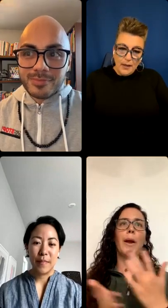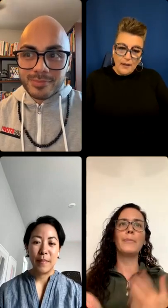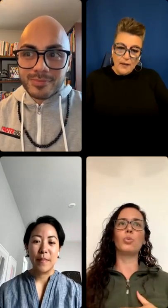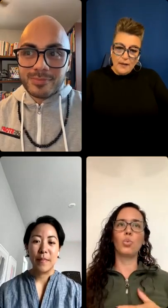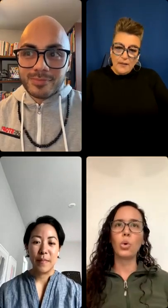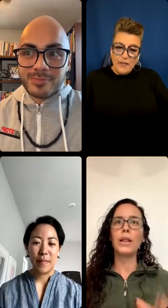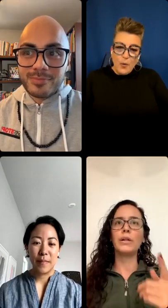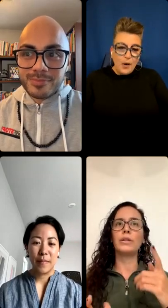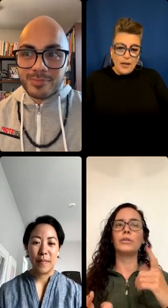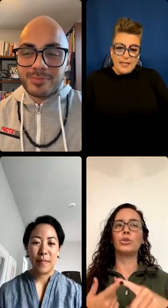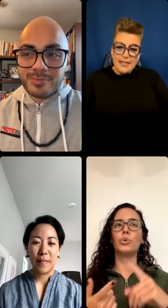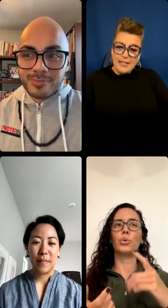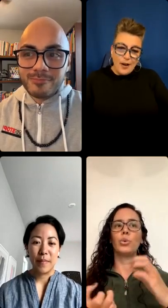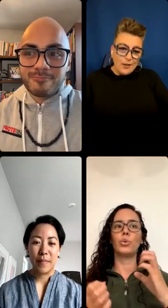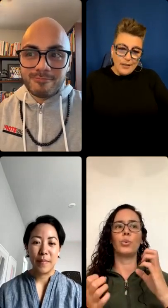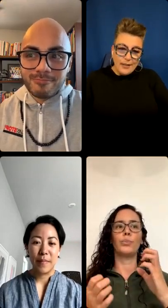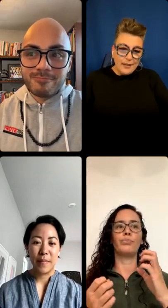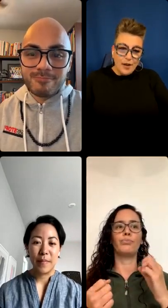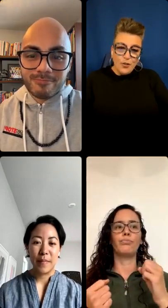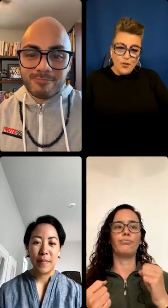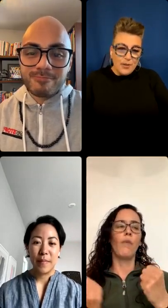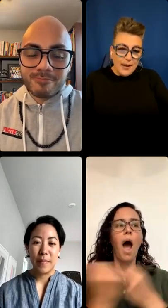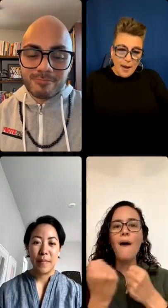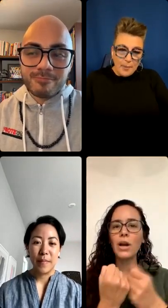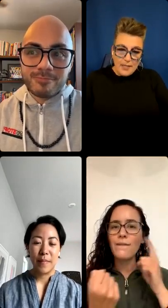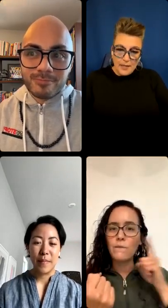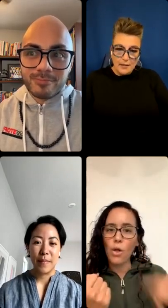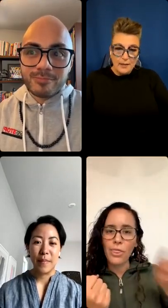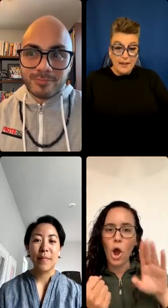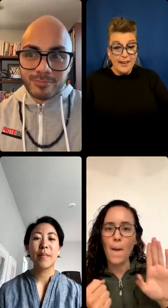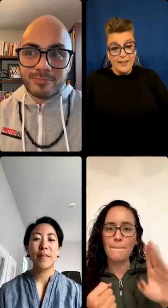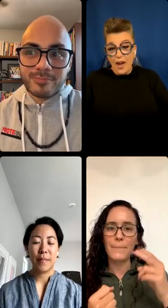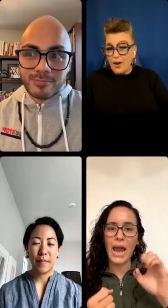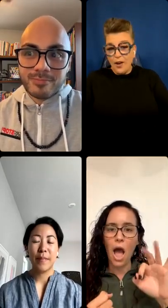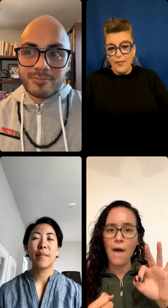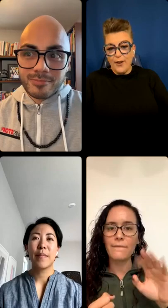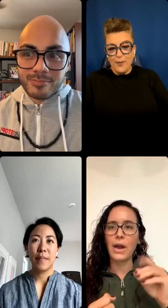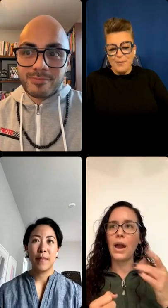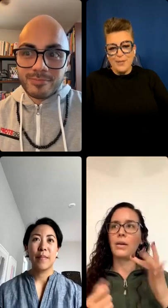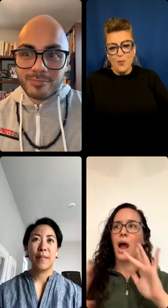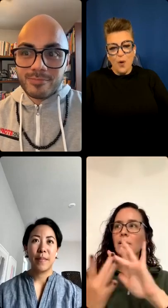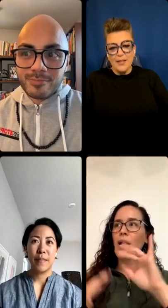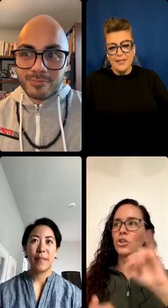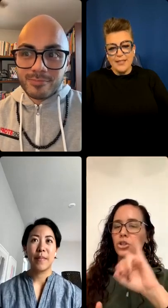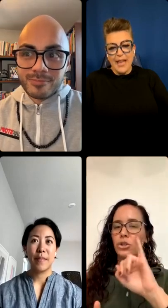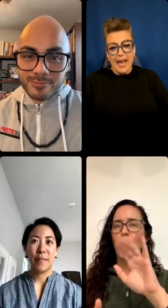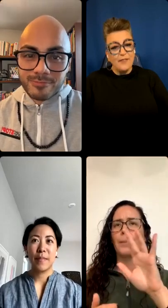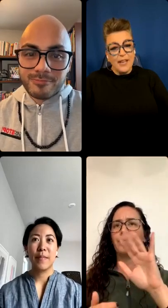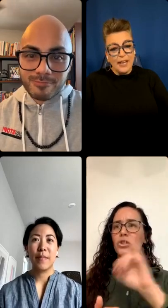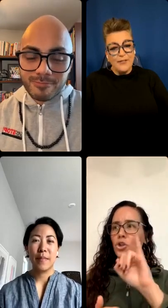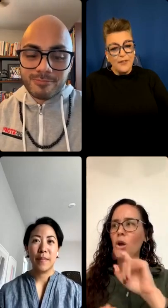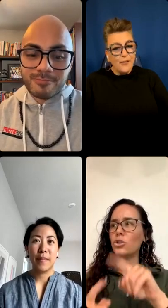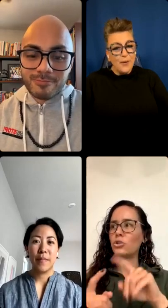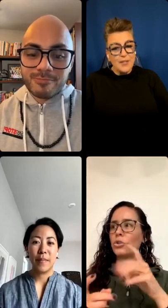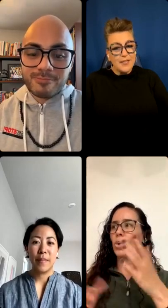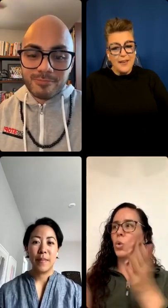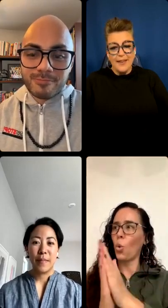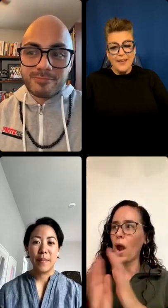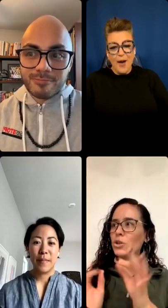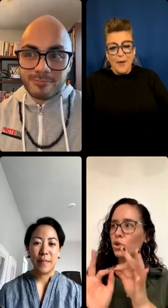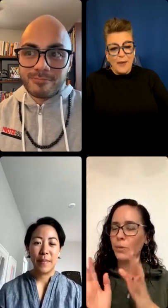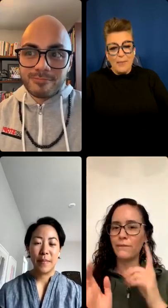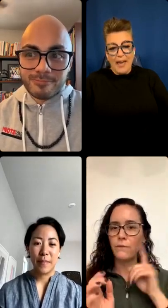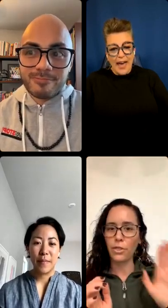available, they weren't necessarily culturally competent. And not all therapists wanted to advocate for